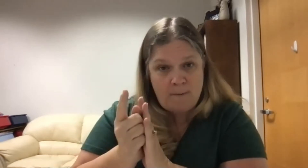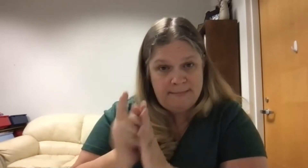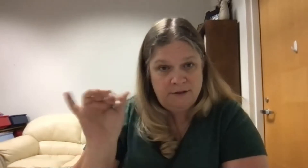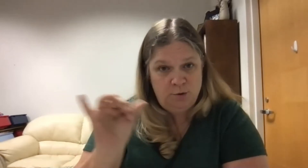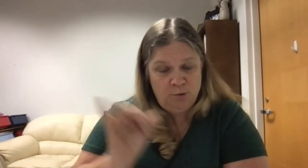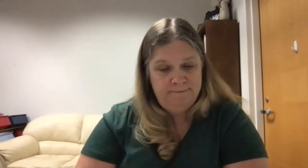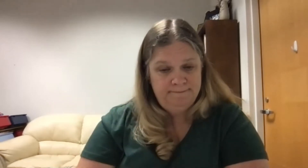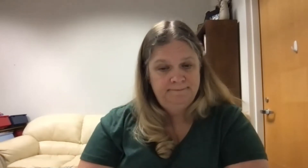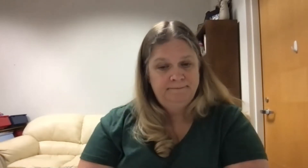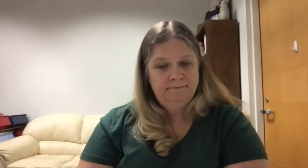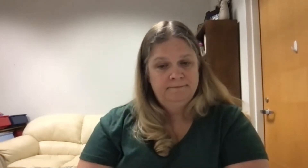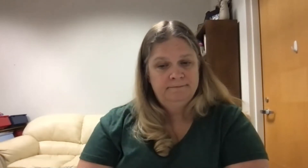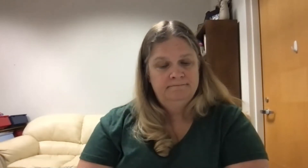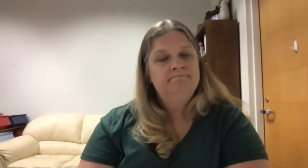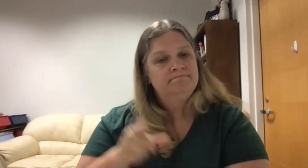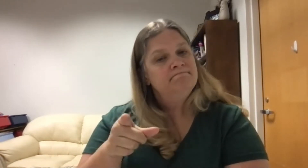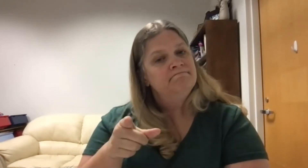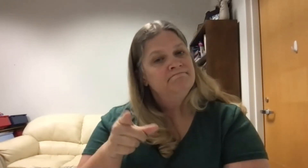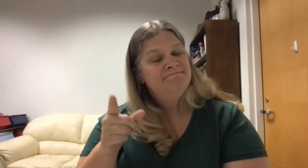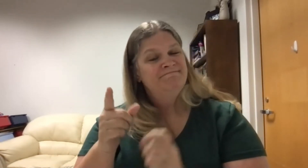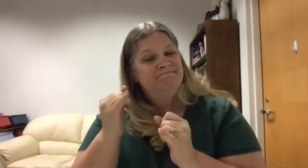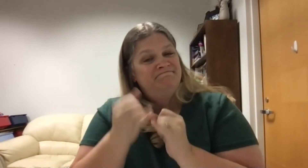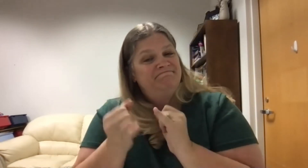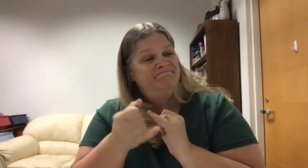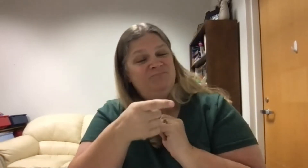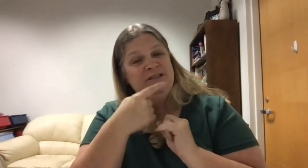That's how she got through her darkest moments.